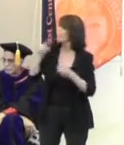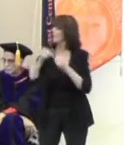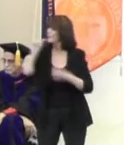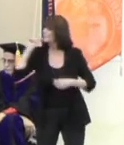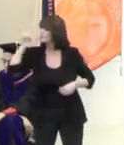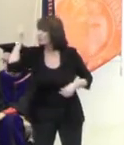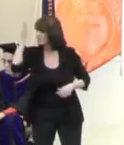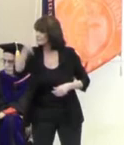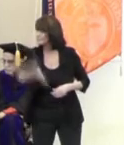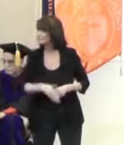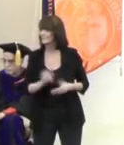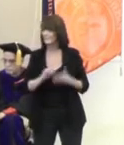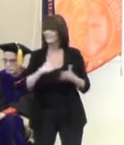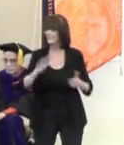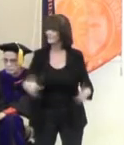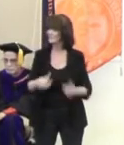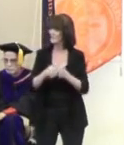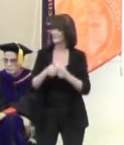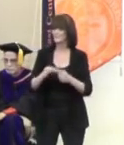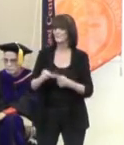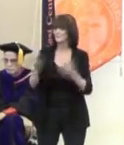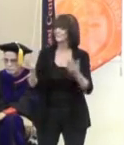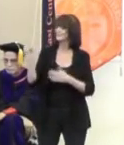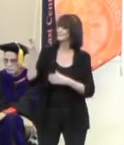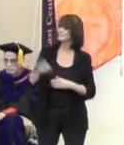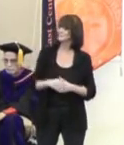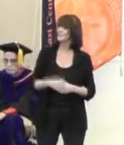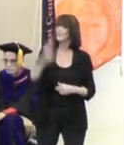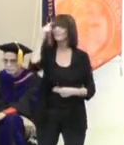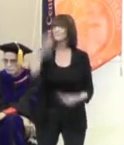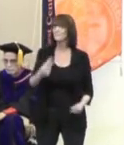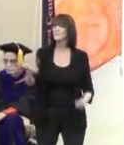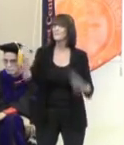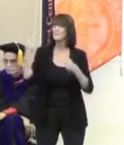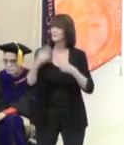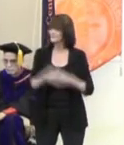challenge, especially in East Central. Memories.